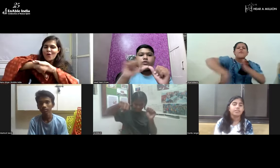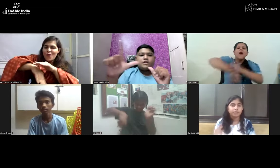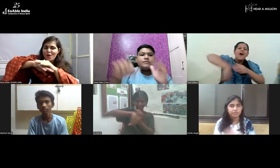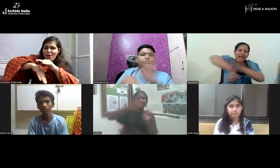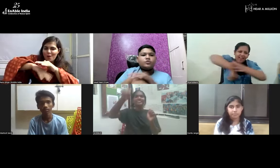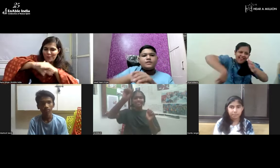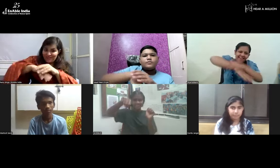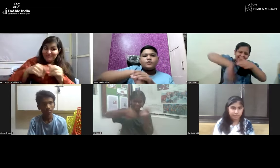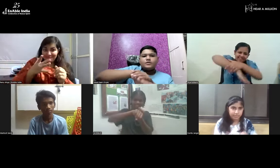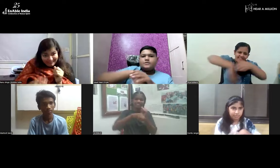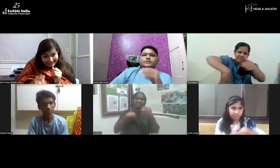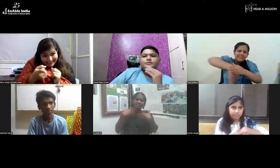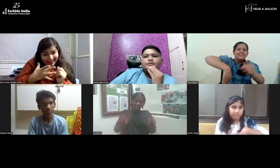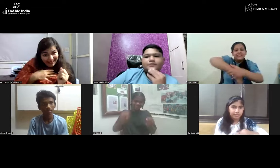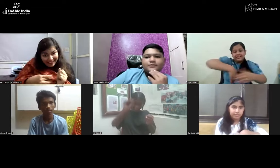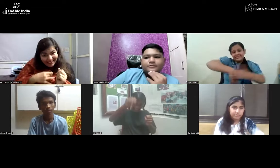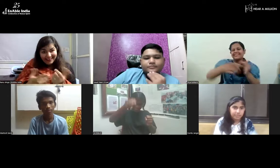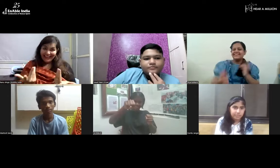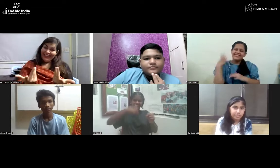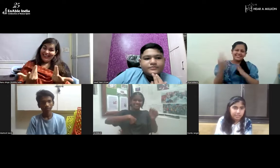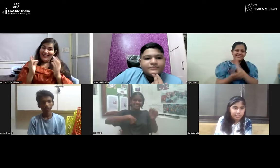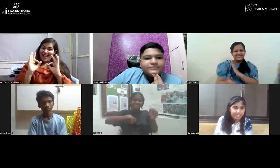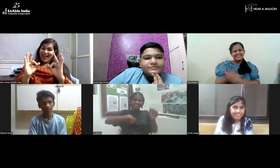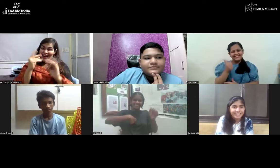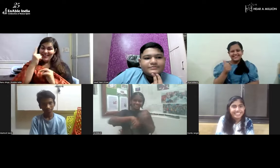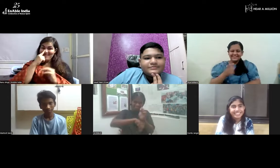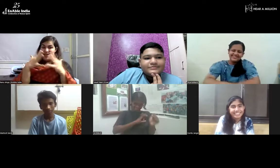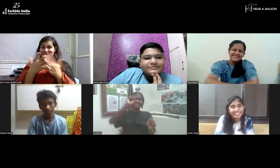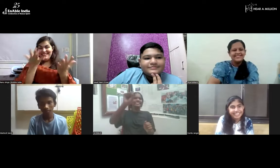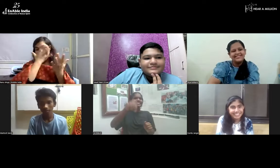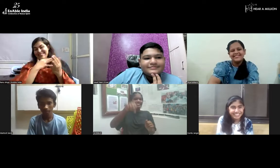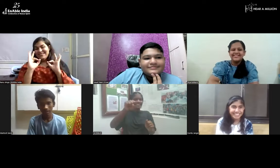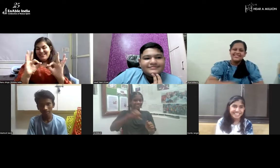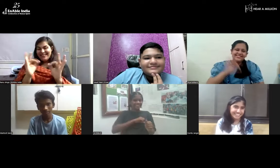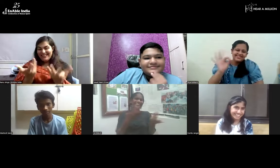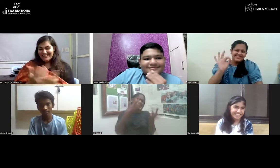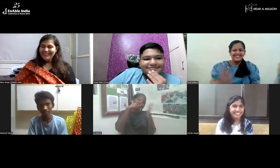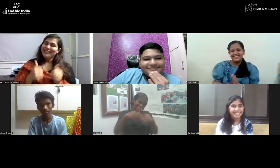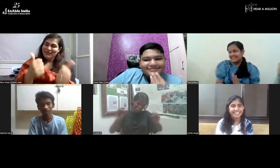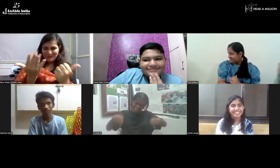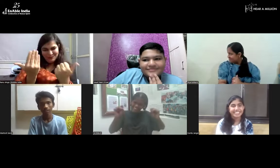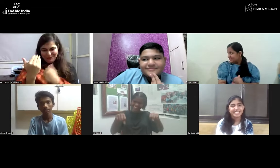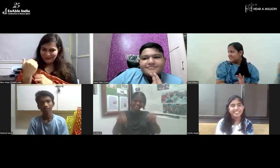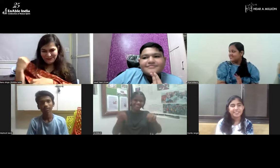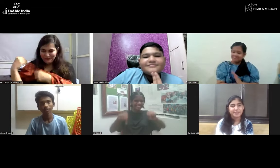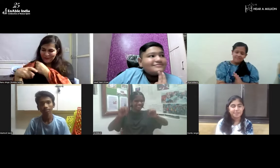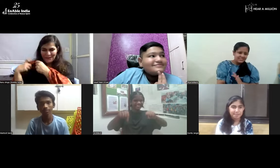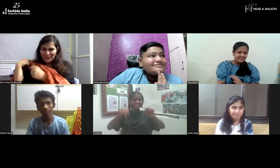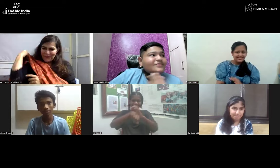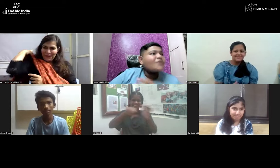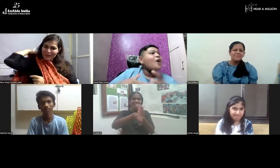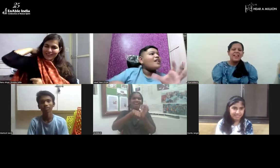you. So for deaf, I think reading is really good and it can become fun and enjoyable. So it's really